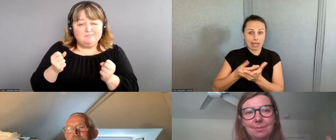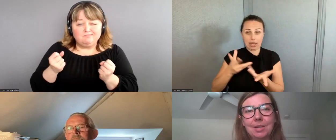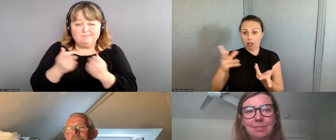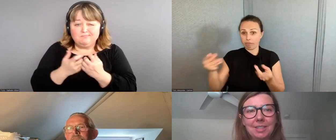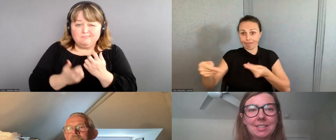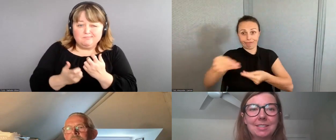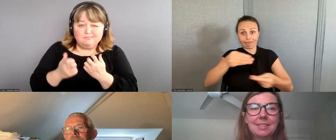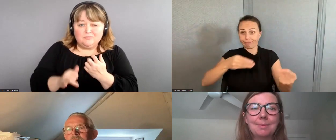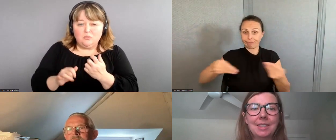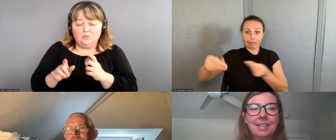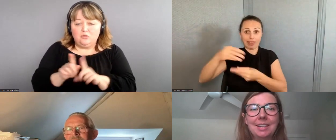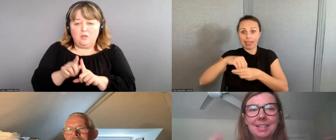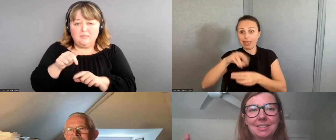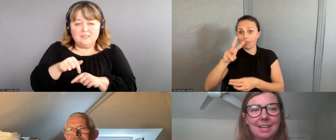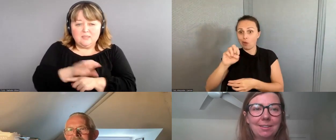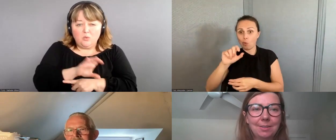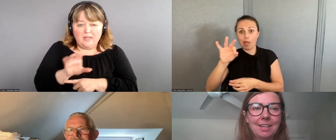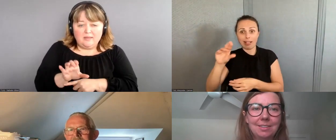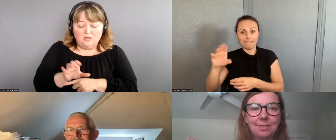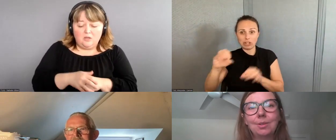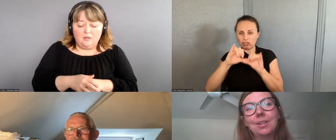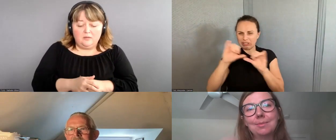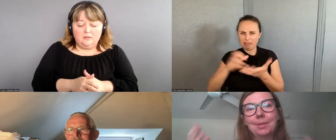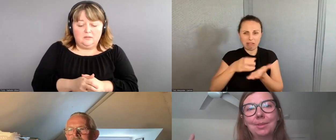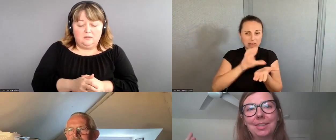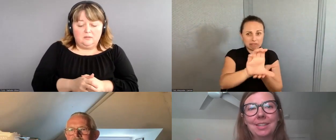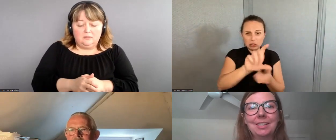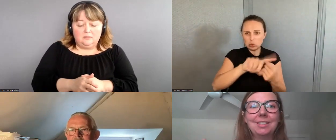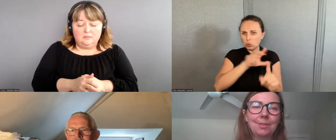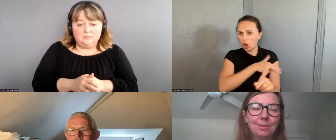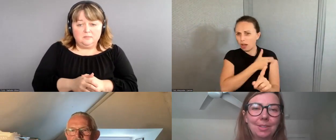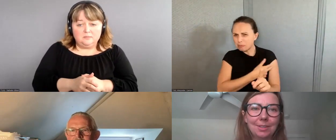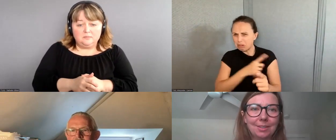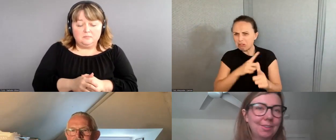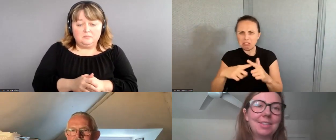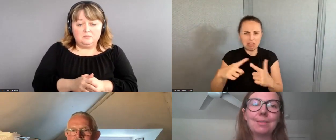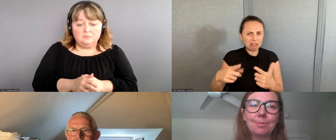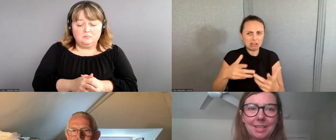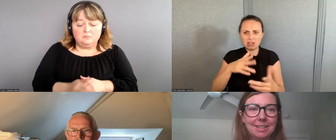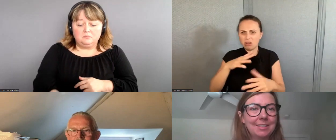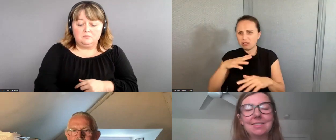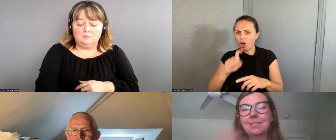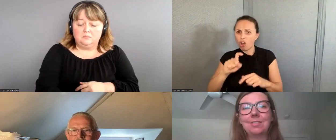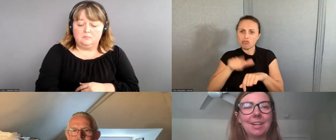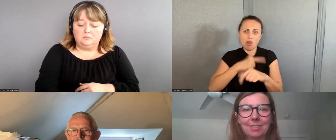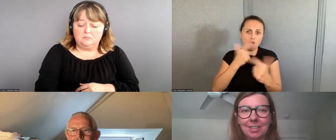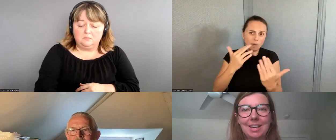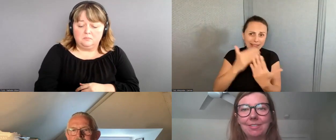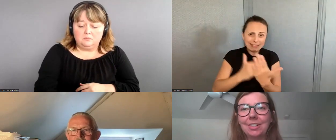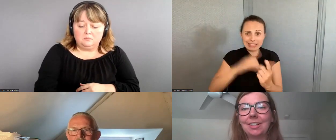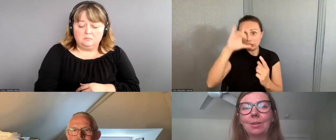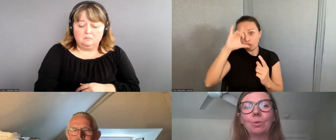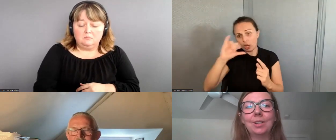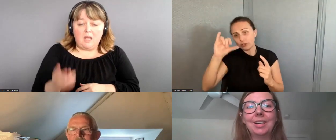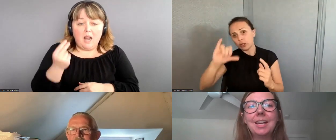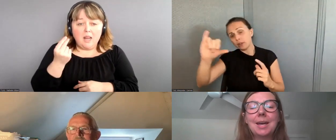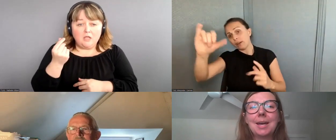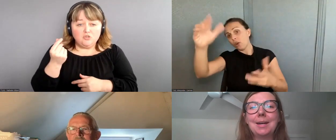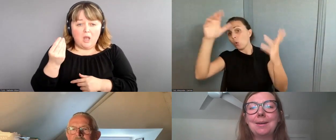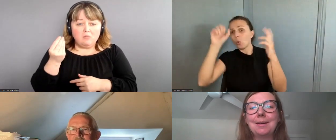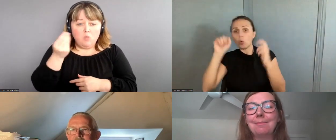this welfare system and then it's allocated to a hospital, and then you're on these wait lists forever and ever.